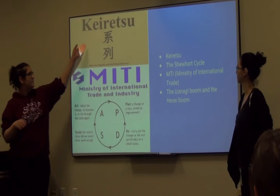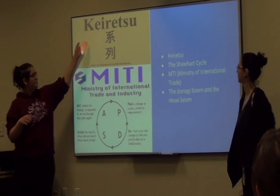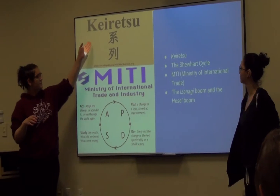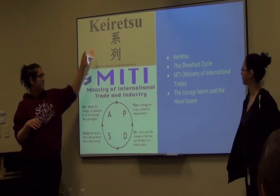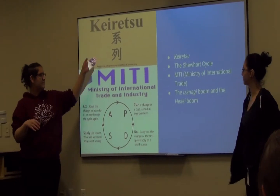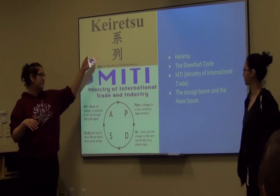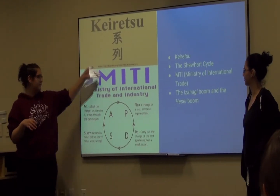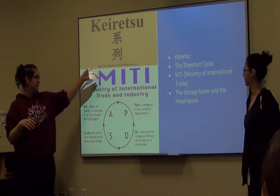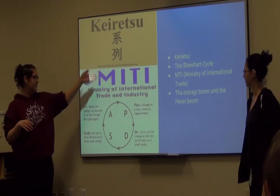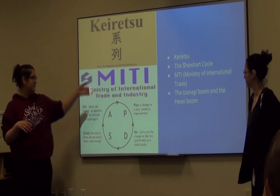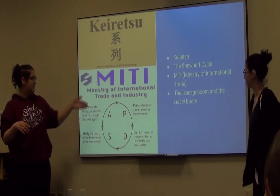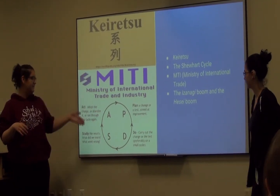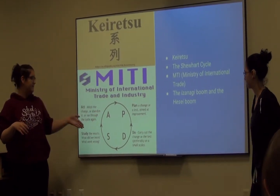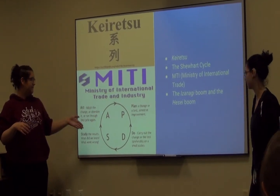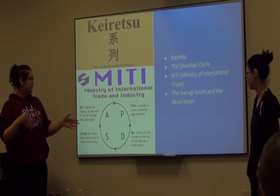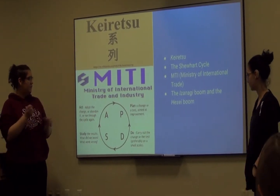These are some images.